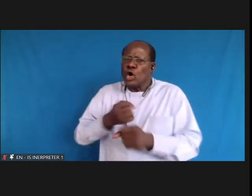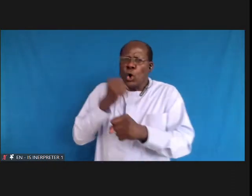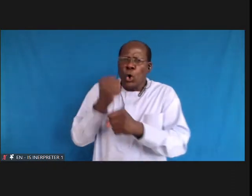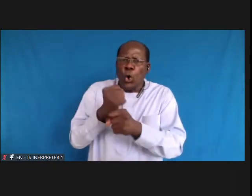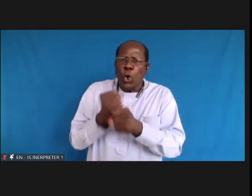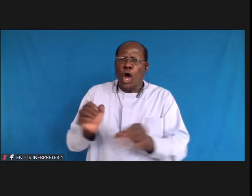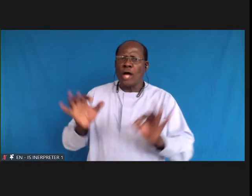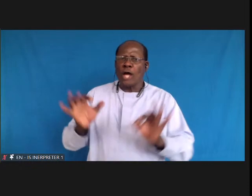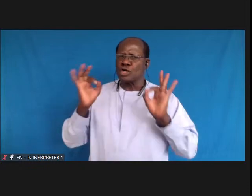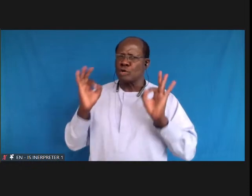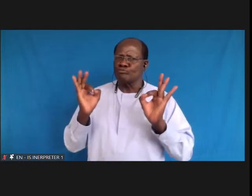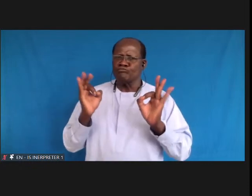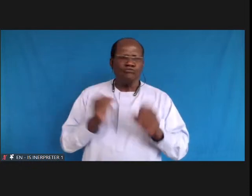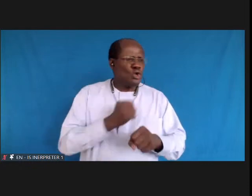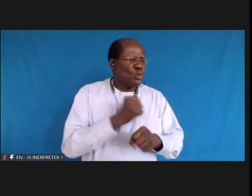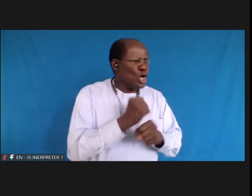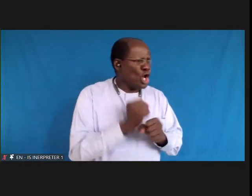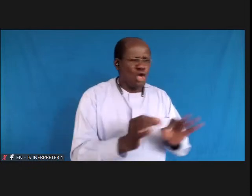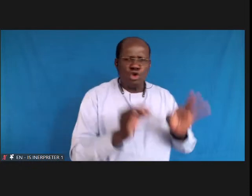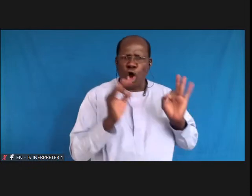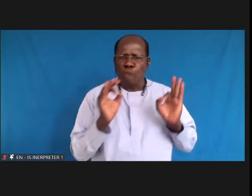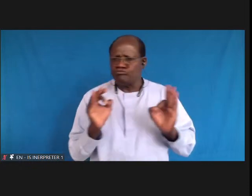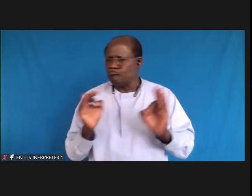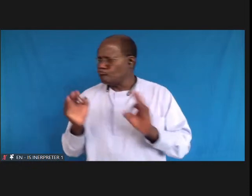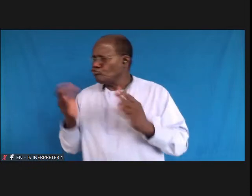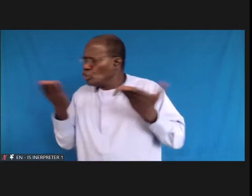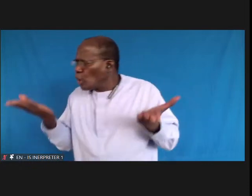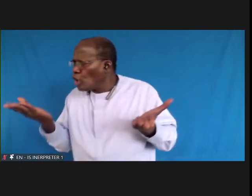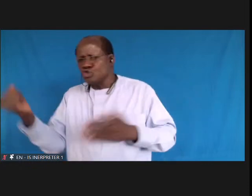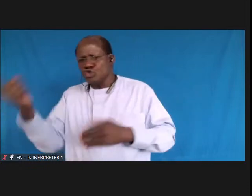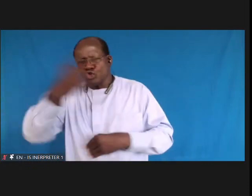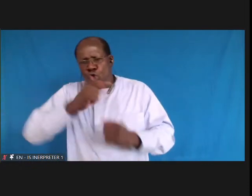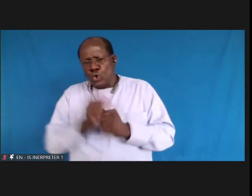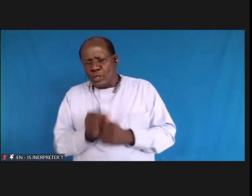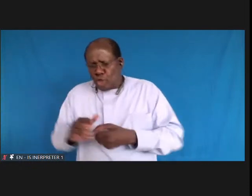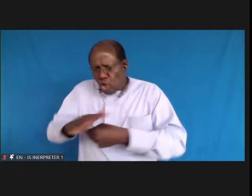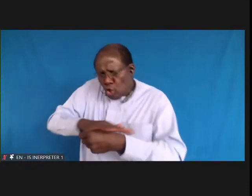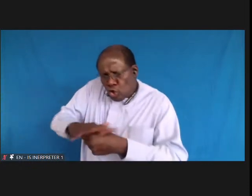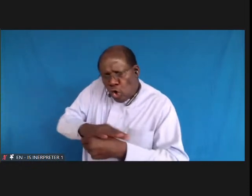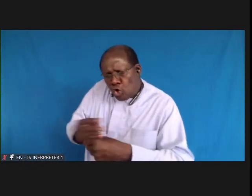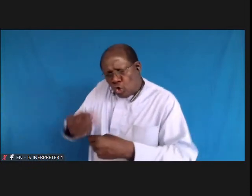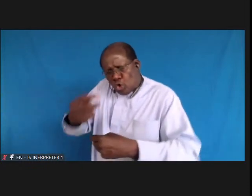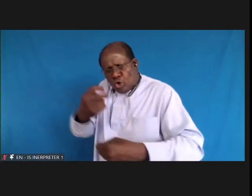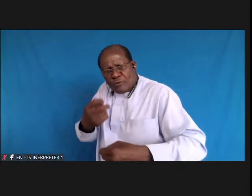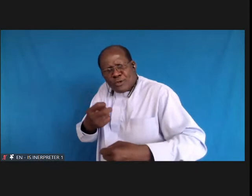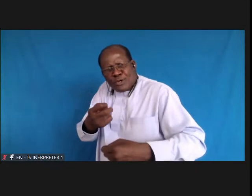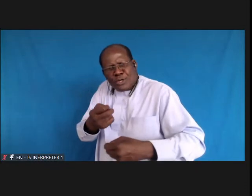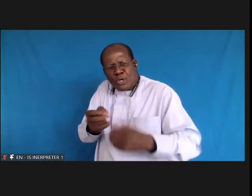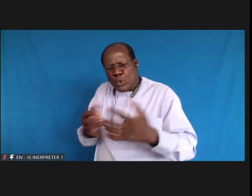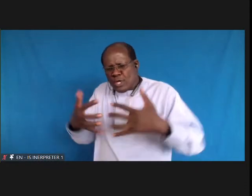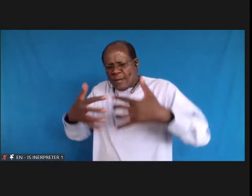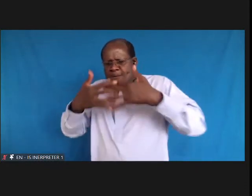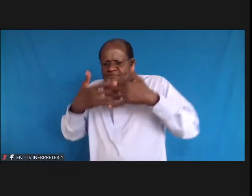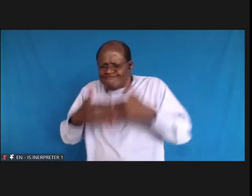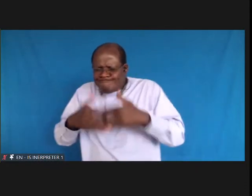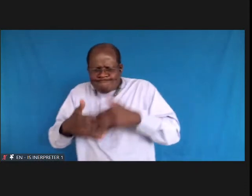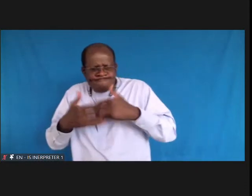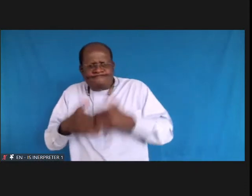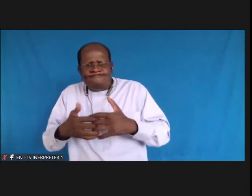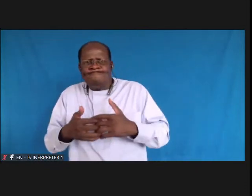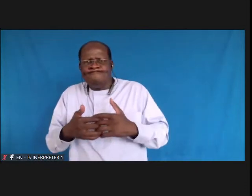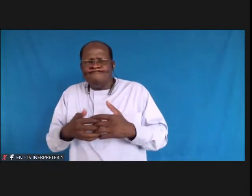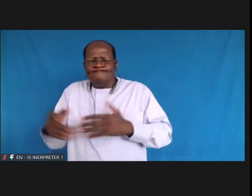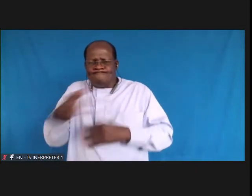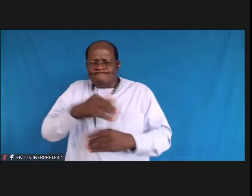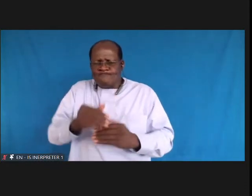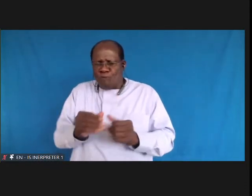learned from the review and follow-up to voluntary local review? What mechanisms are put in place for